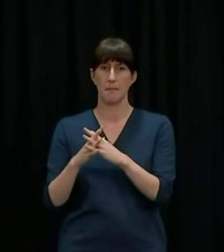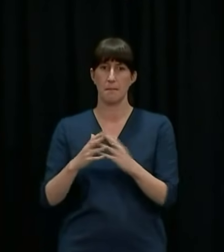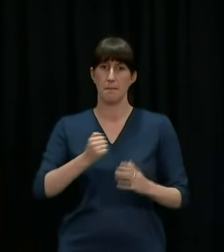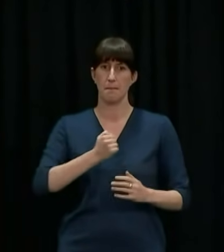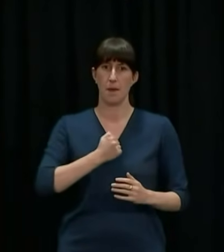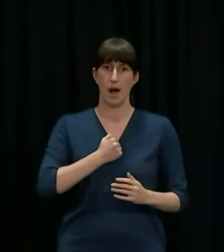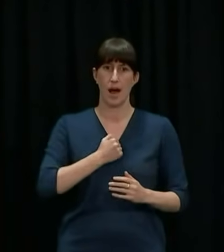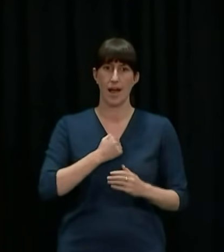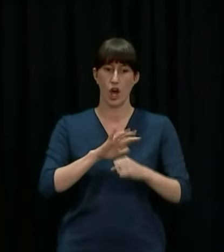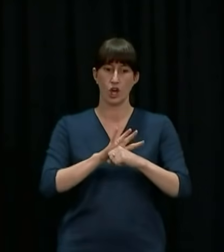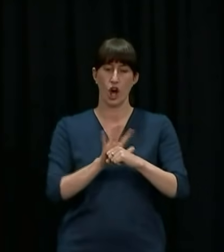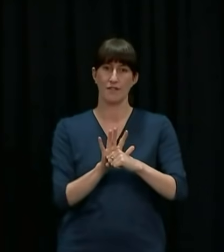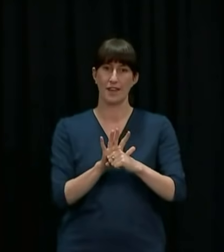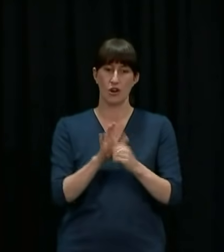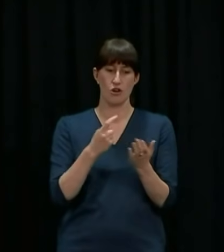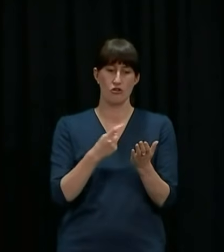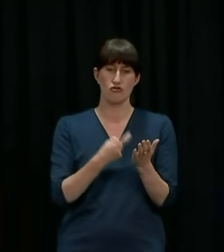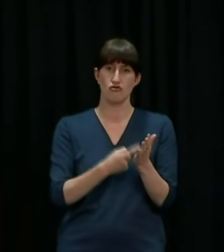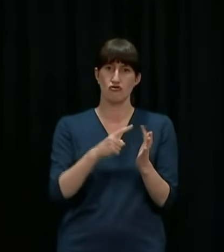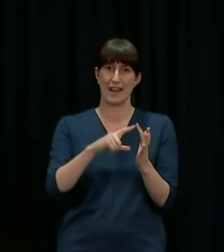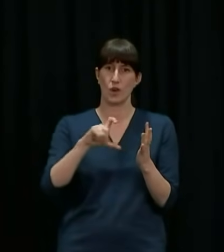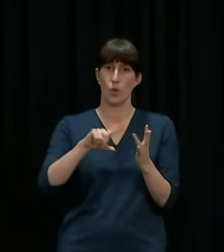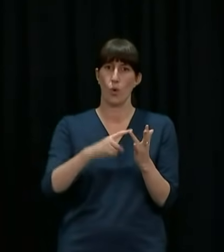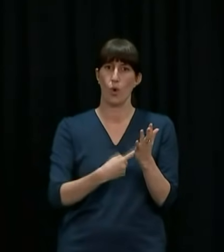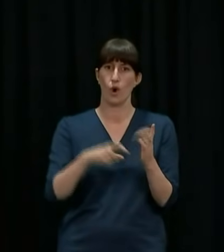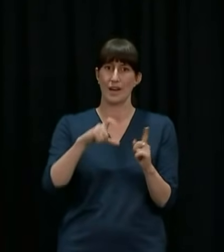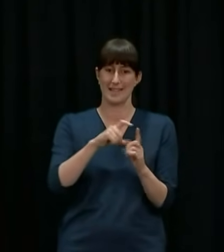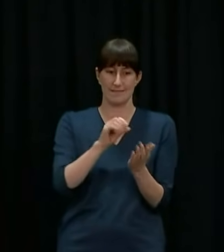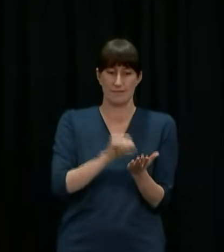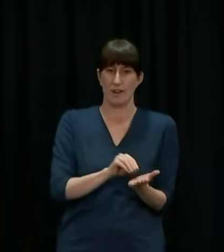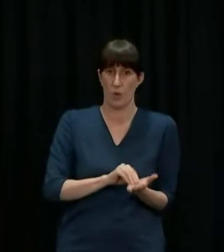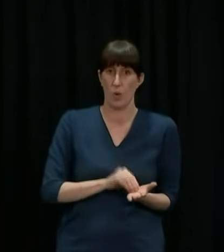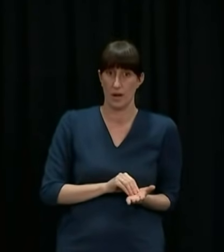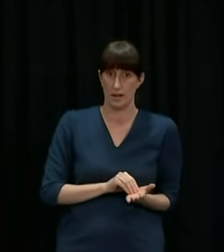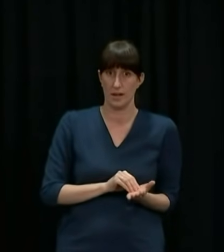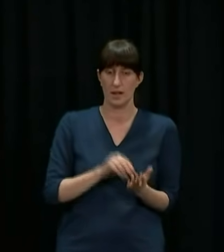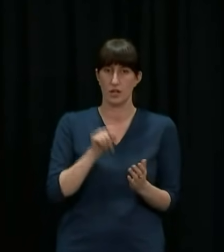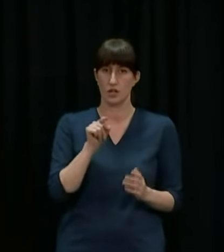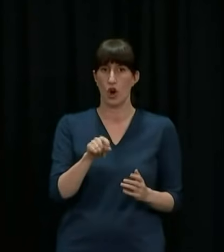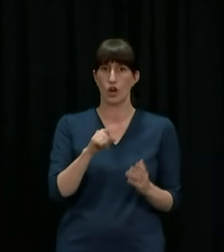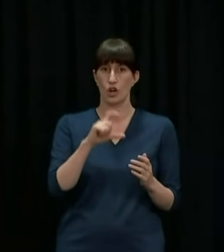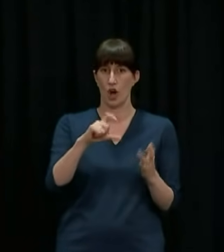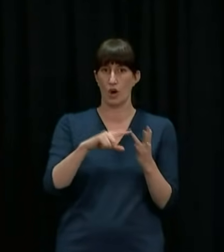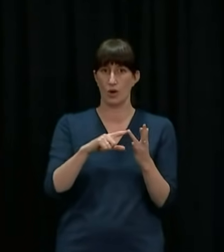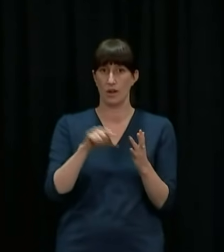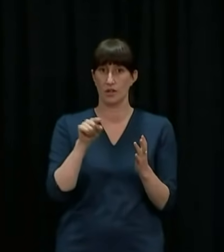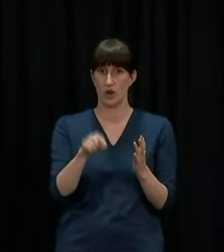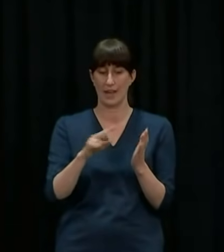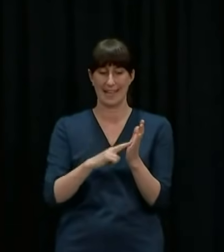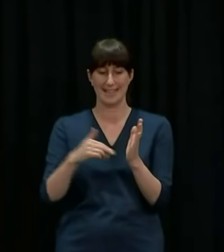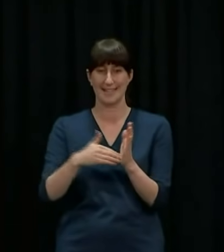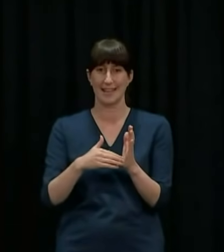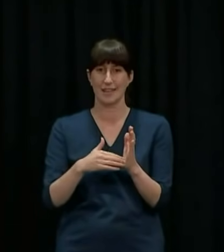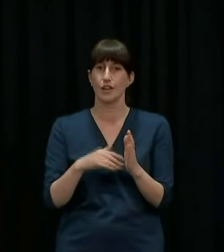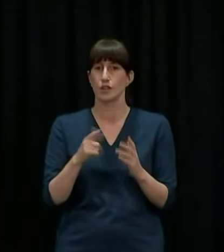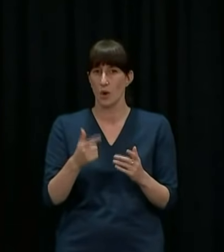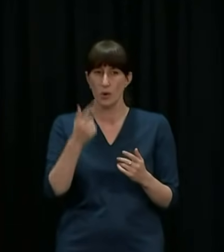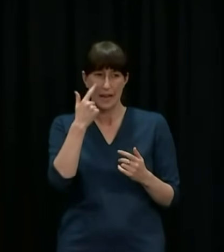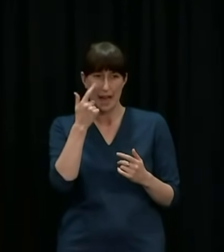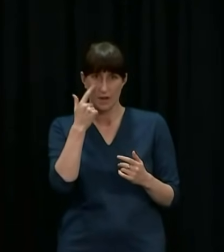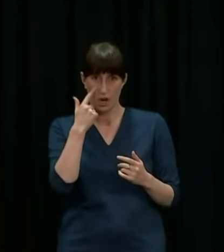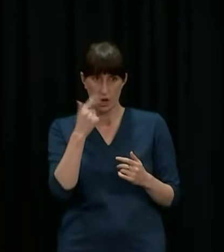www.mycovidrecord.nz. In the initial phase of this website, you will just be able to view your vaccination record. In the first